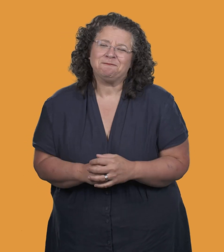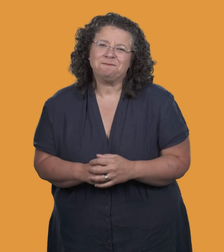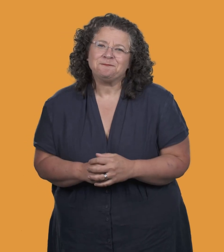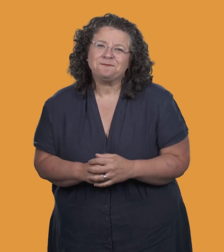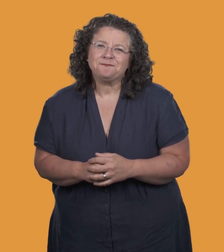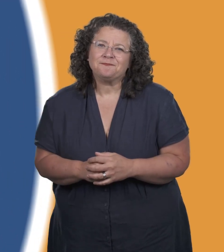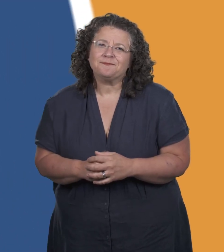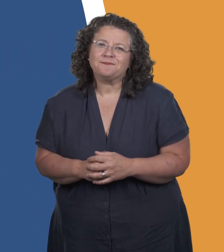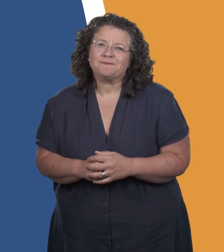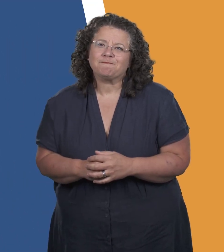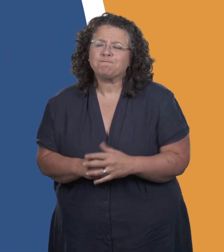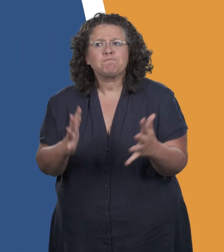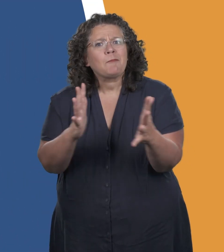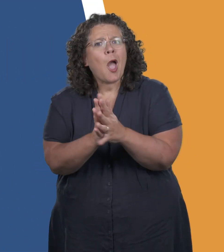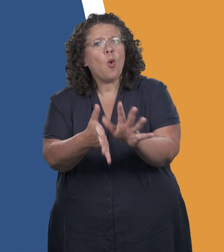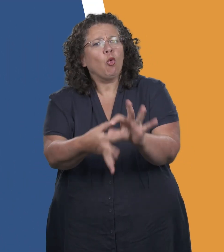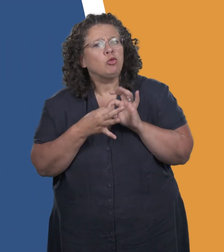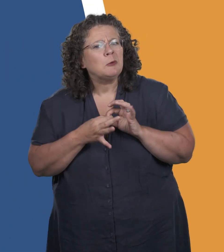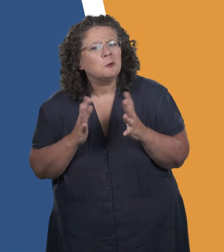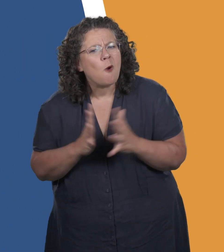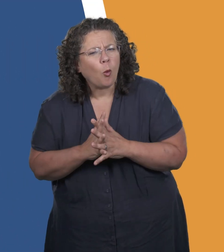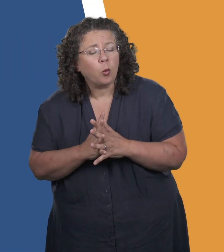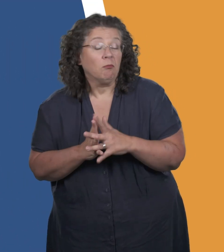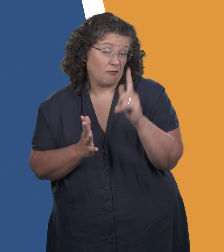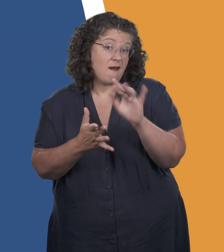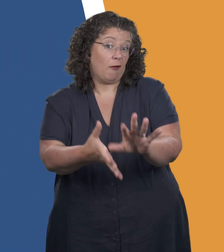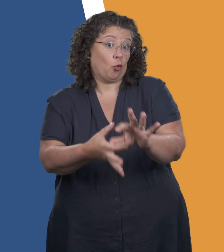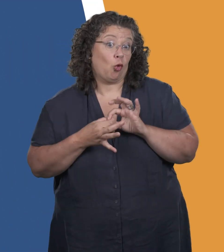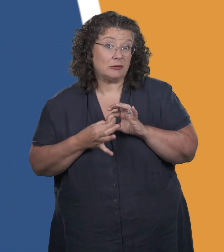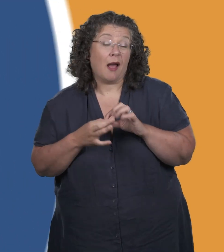How to contact us? You can contact the fund by emailing